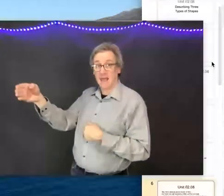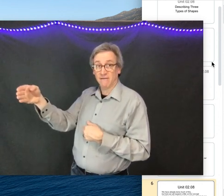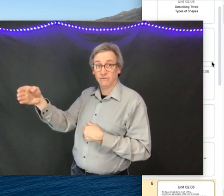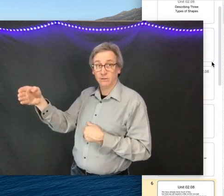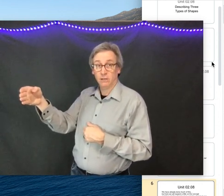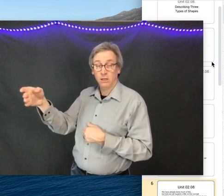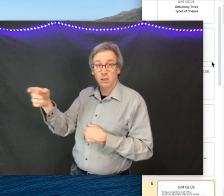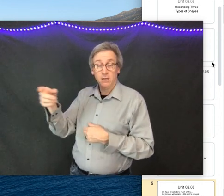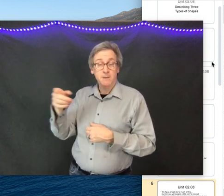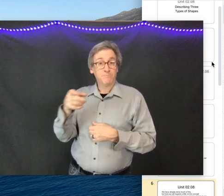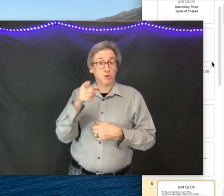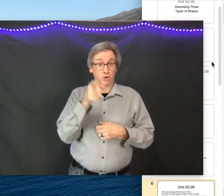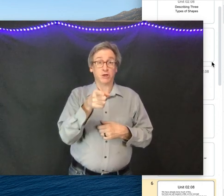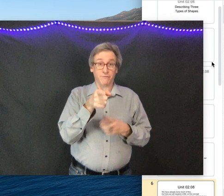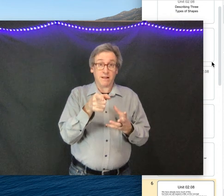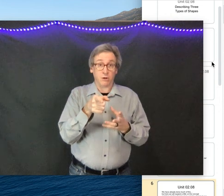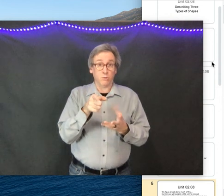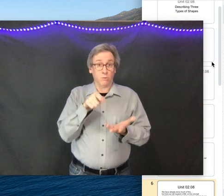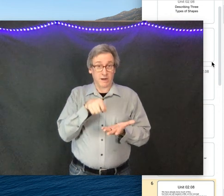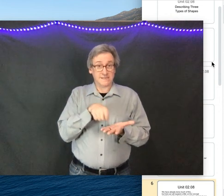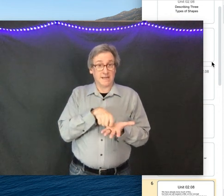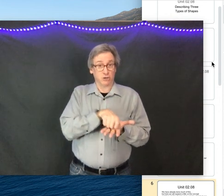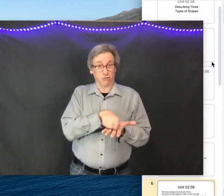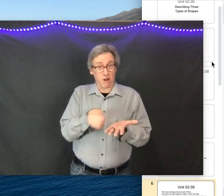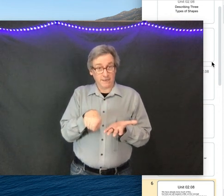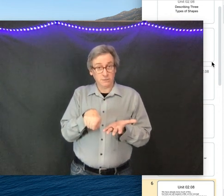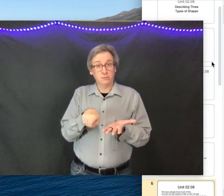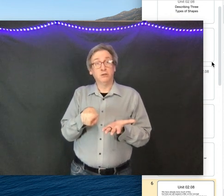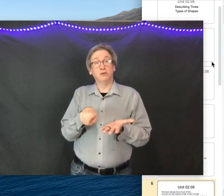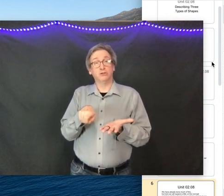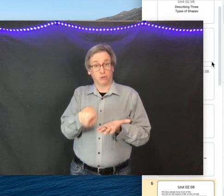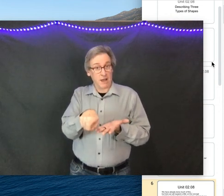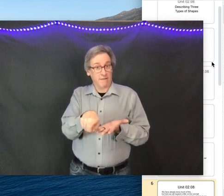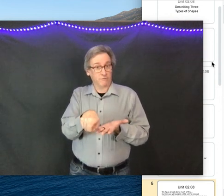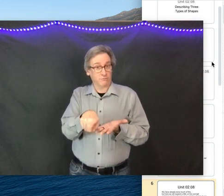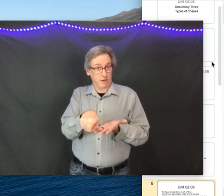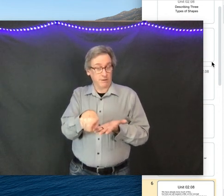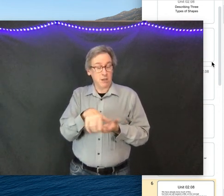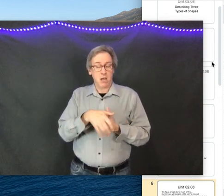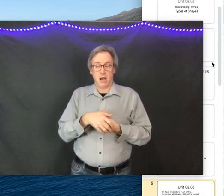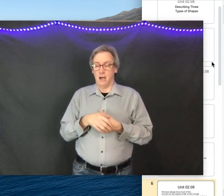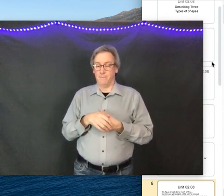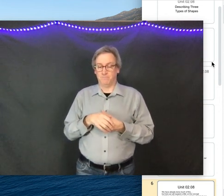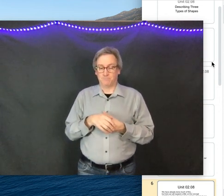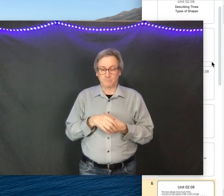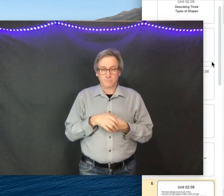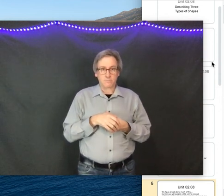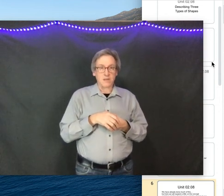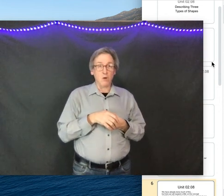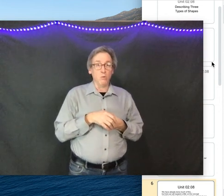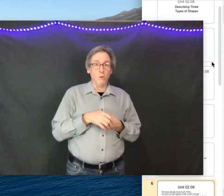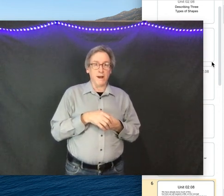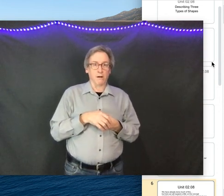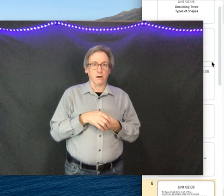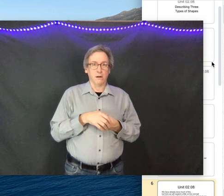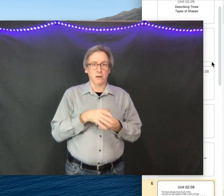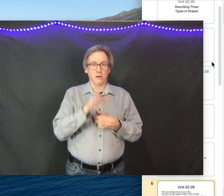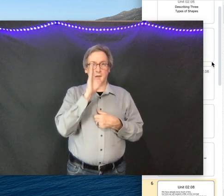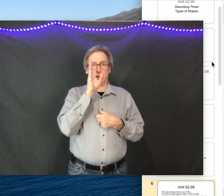turn left, you're going to follow what I said. Turn right, turn left, right?